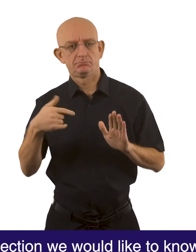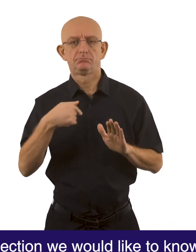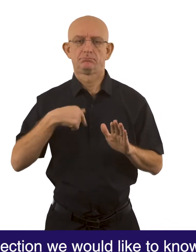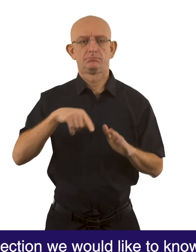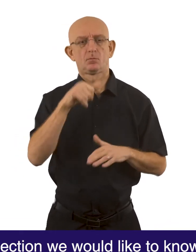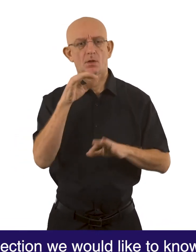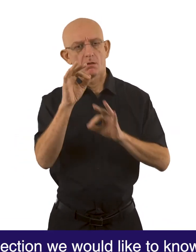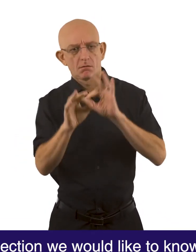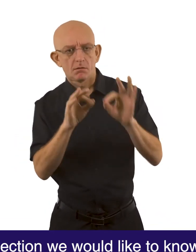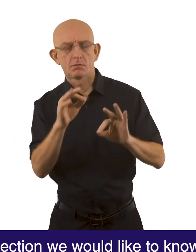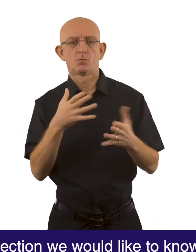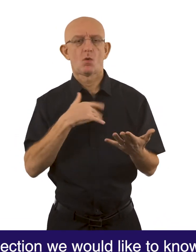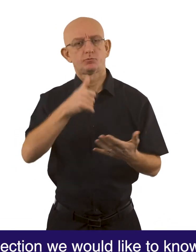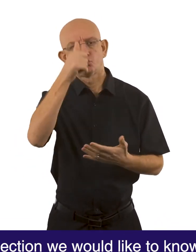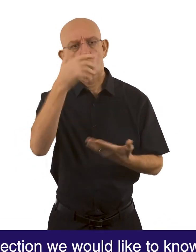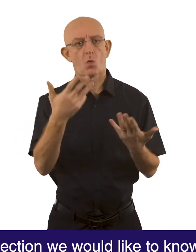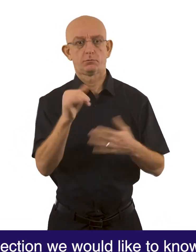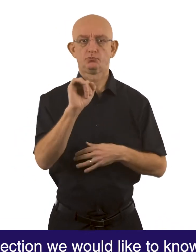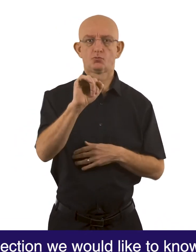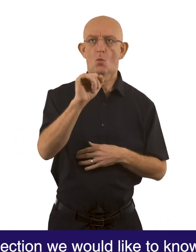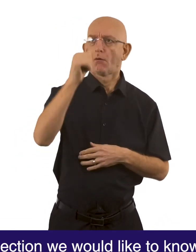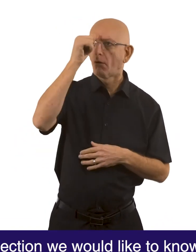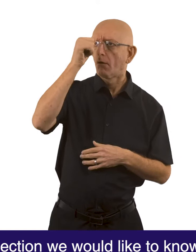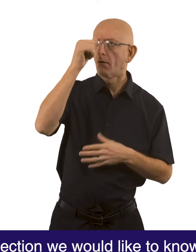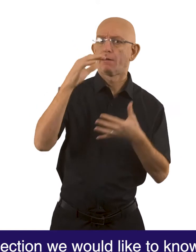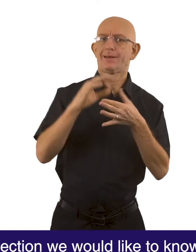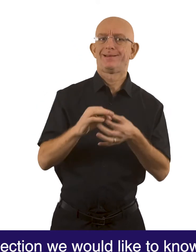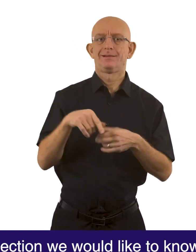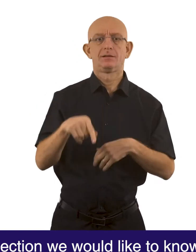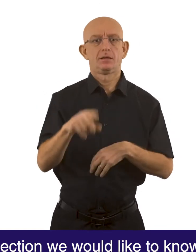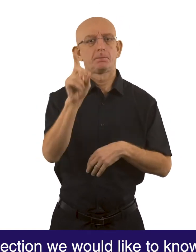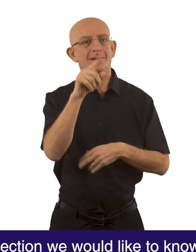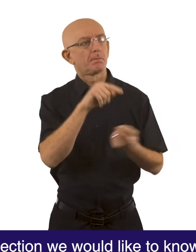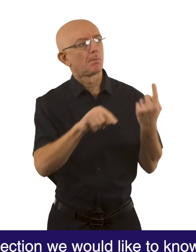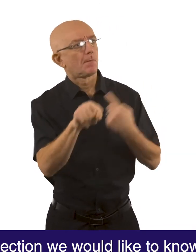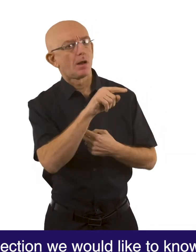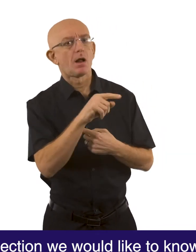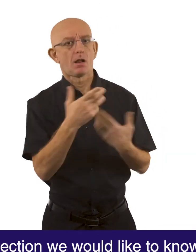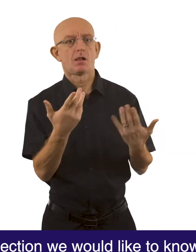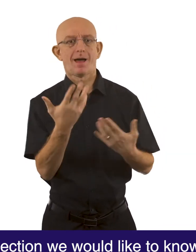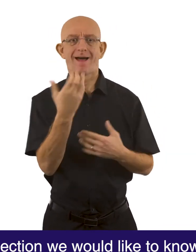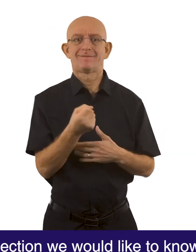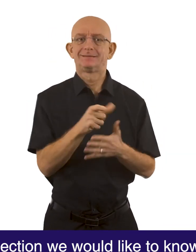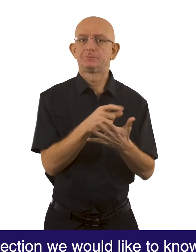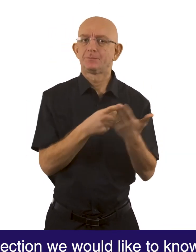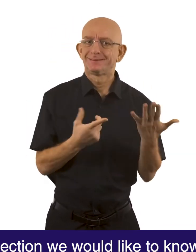In this section, we would like to know about familiarity with people who have disabilities.